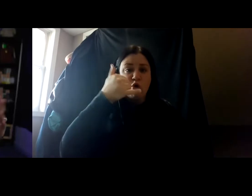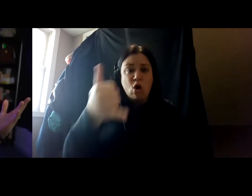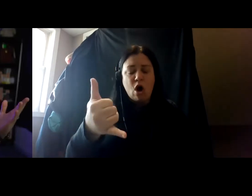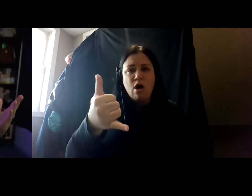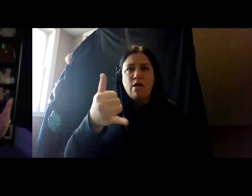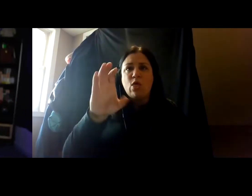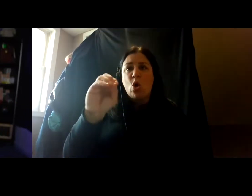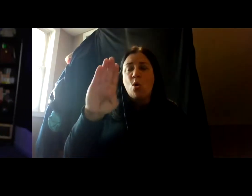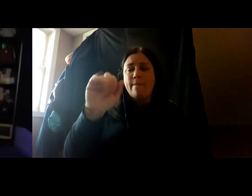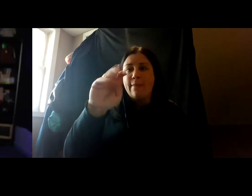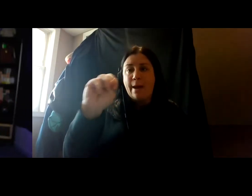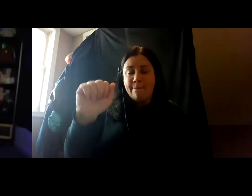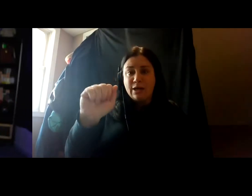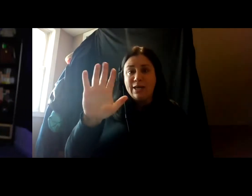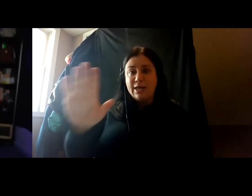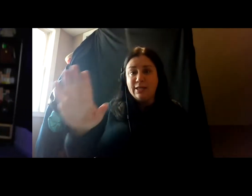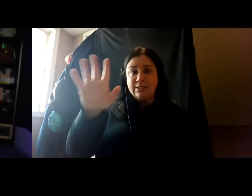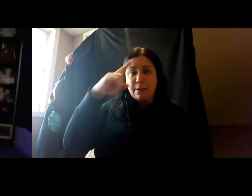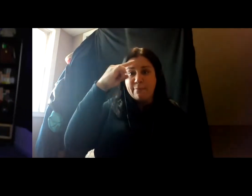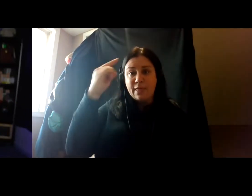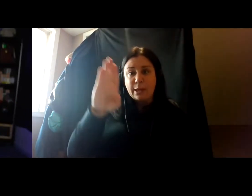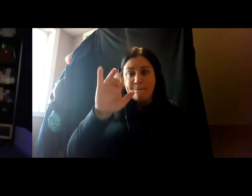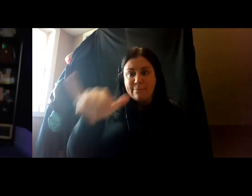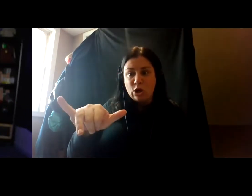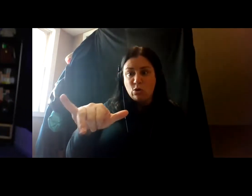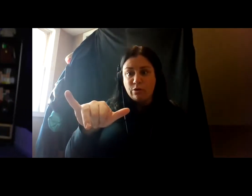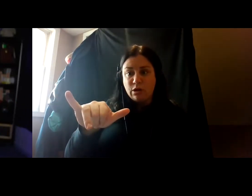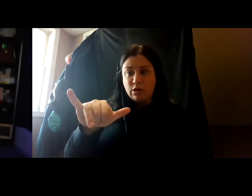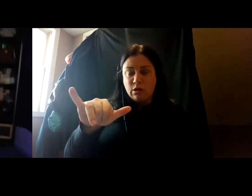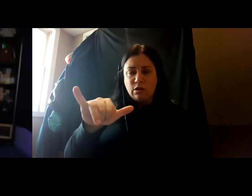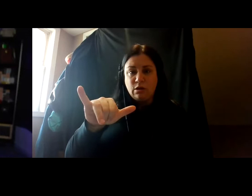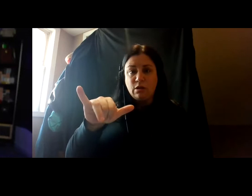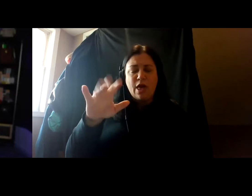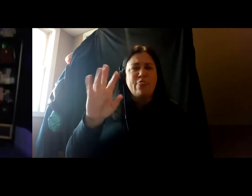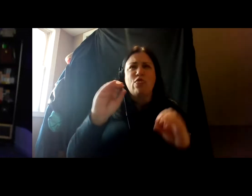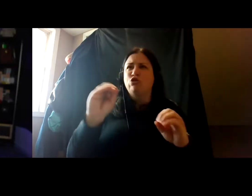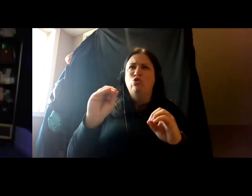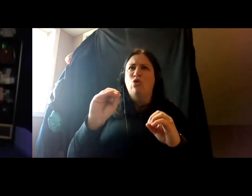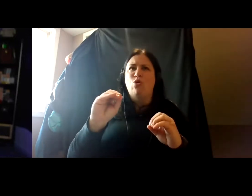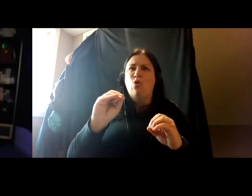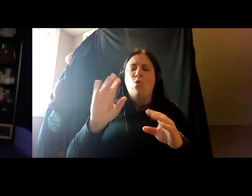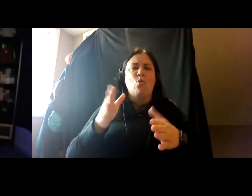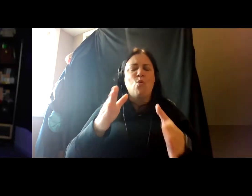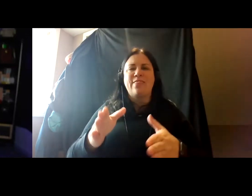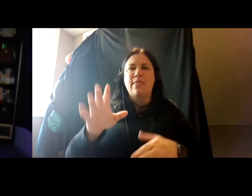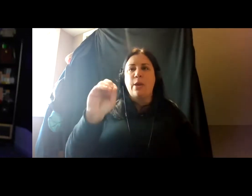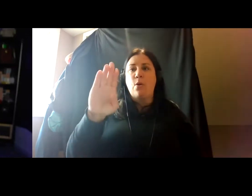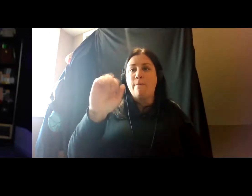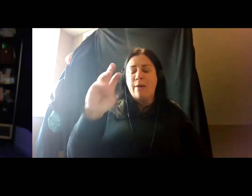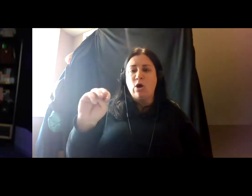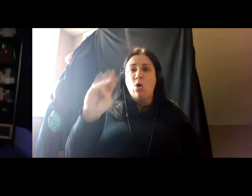which is his BlackBerry. It rings a couple of times. I'm like, there's no way Obama's picking up the phone. After about 2 or 3